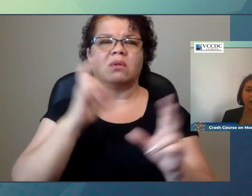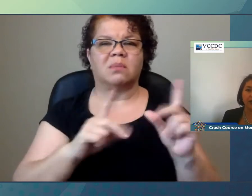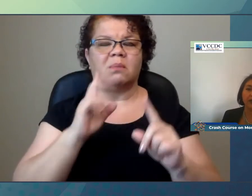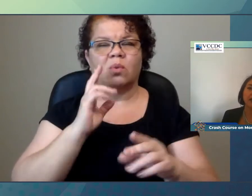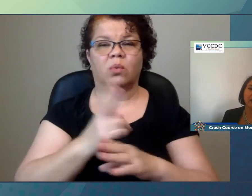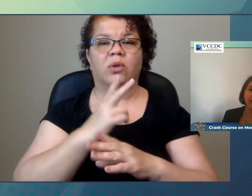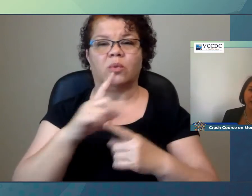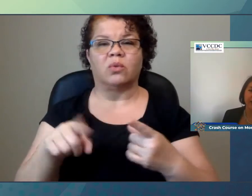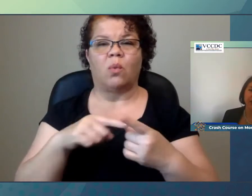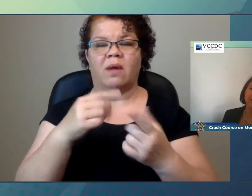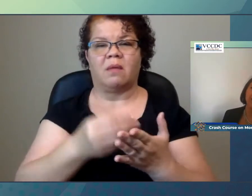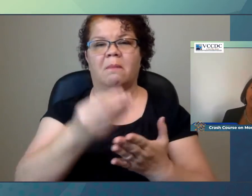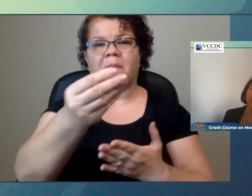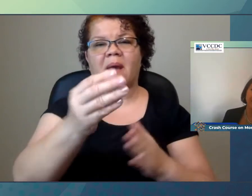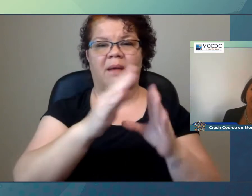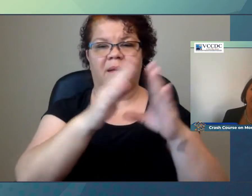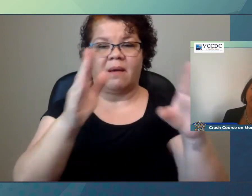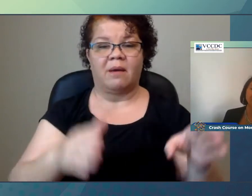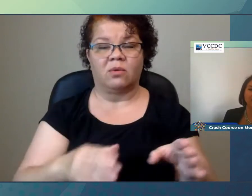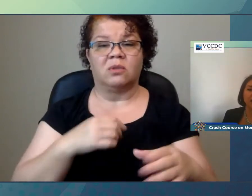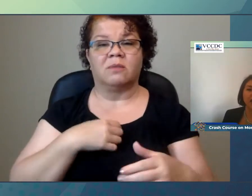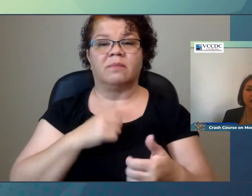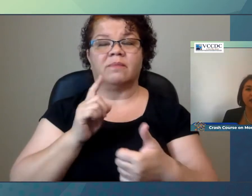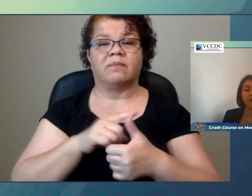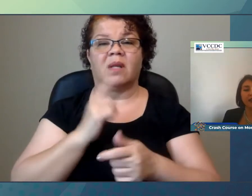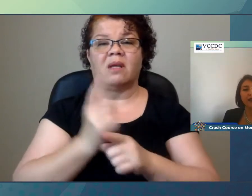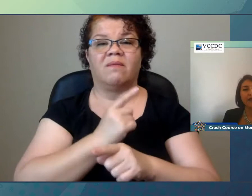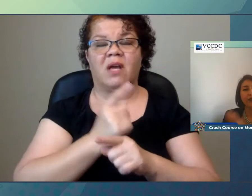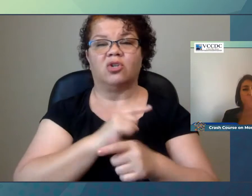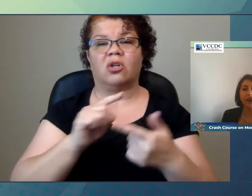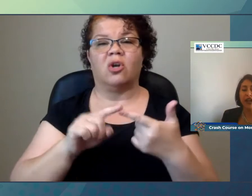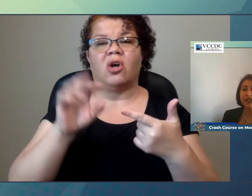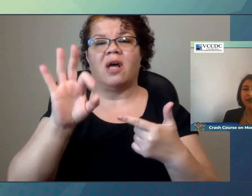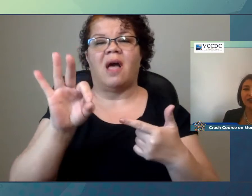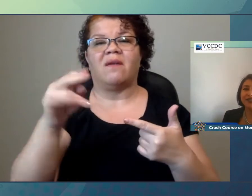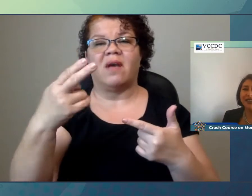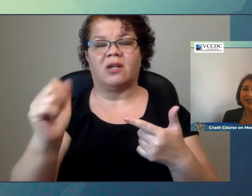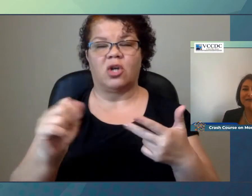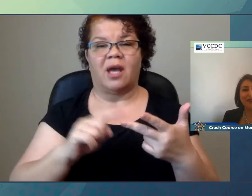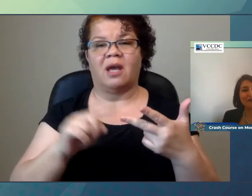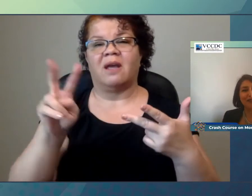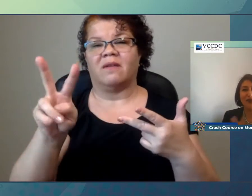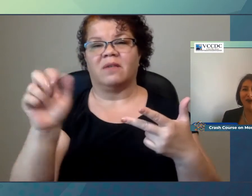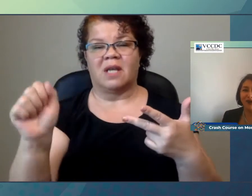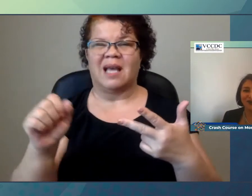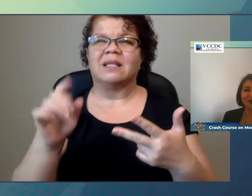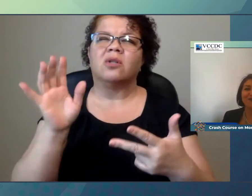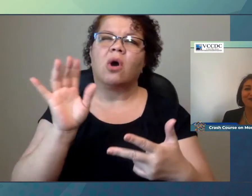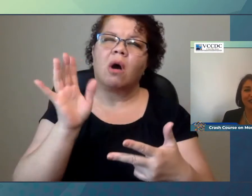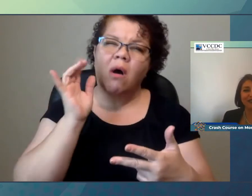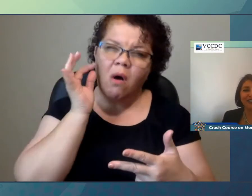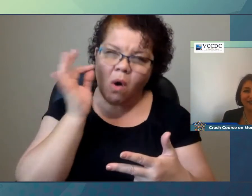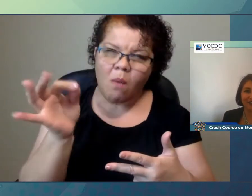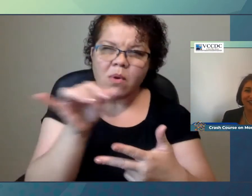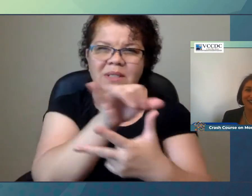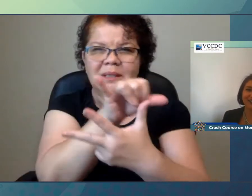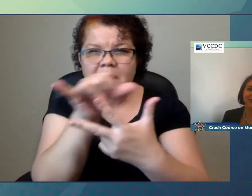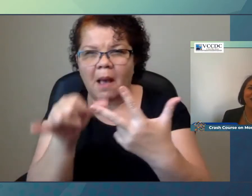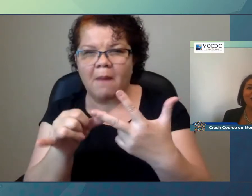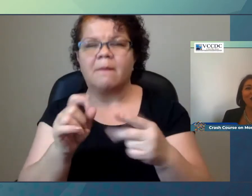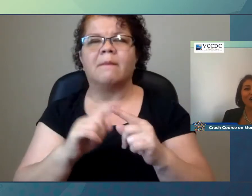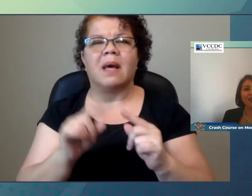a property. Conventional, FHA, and VA. They're kind of all the same, but they're also very